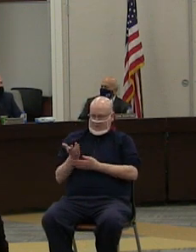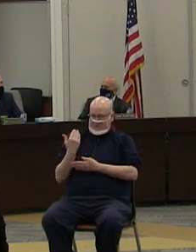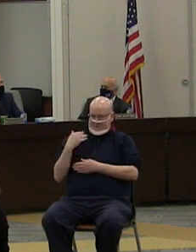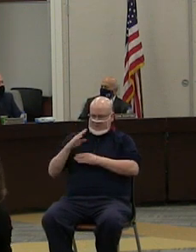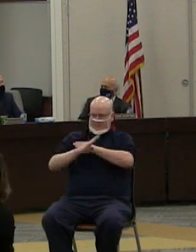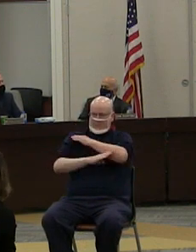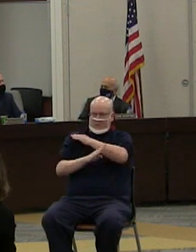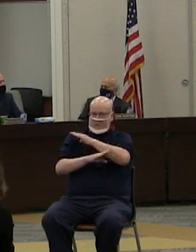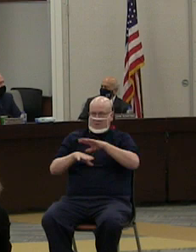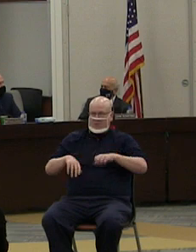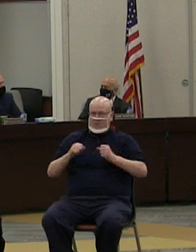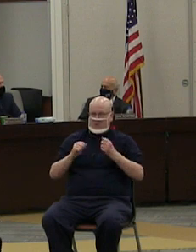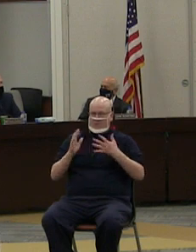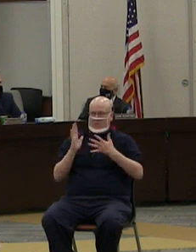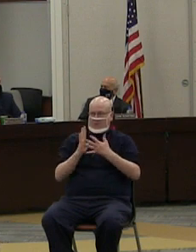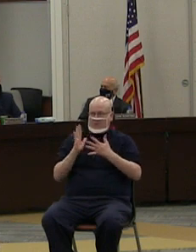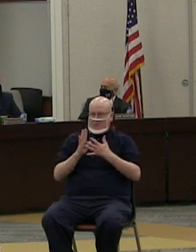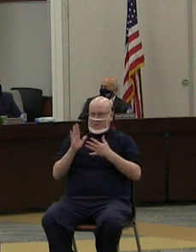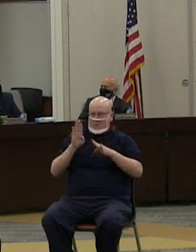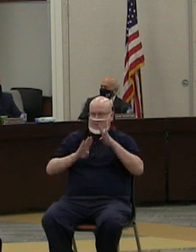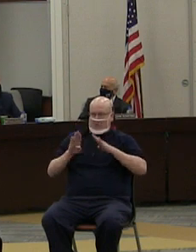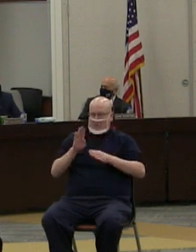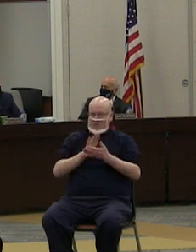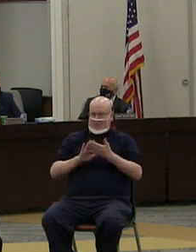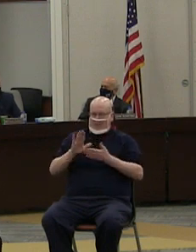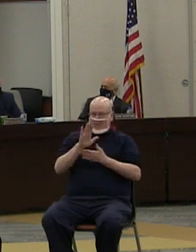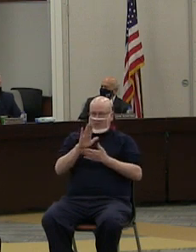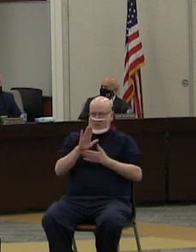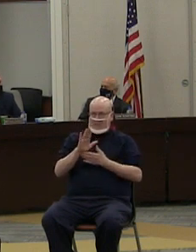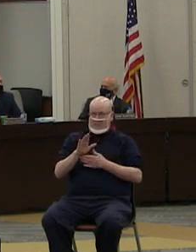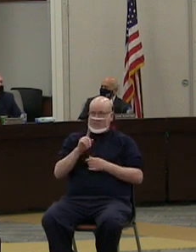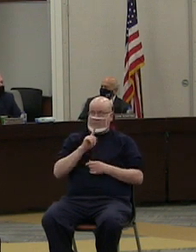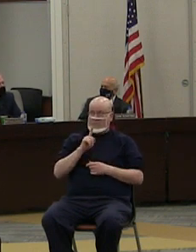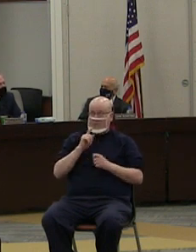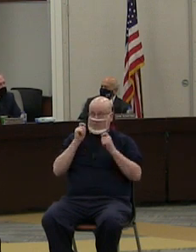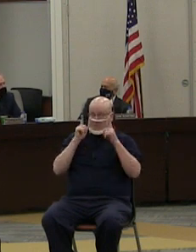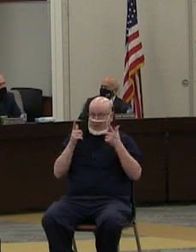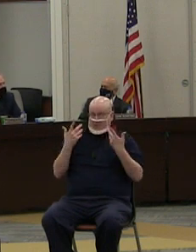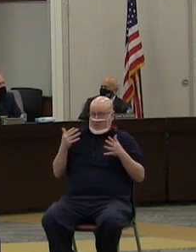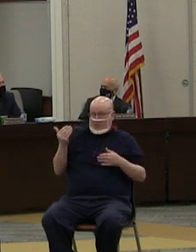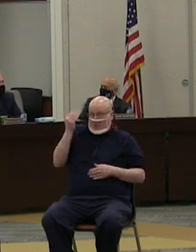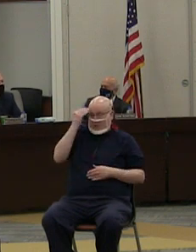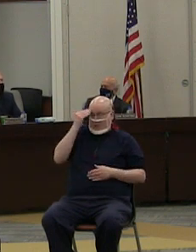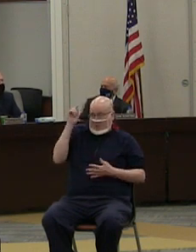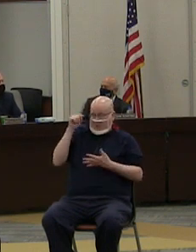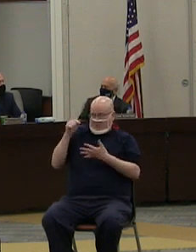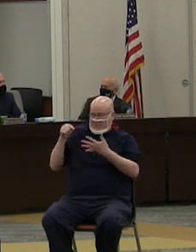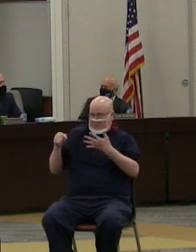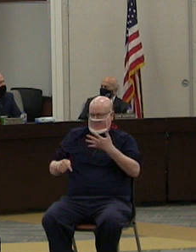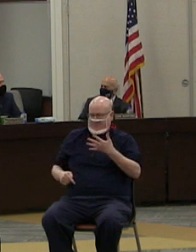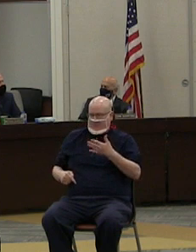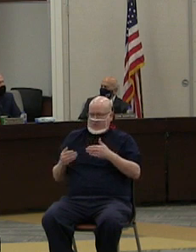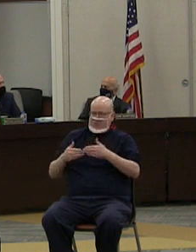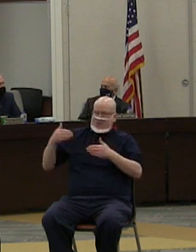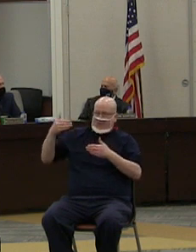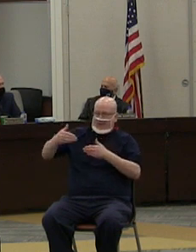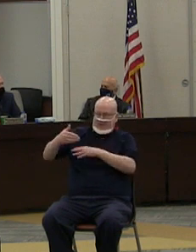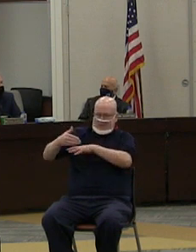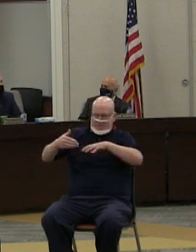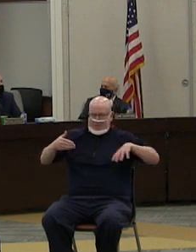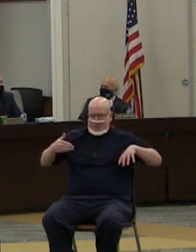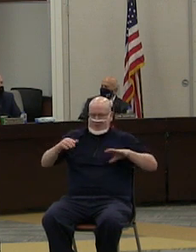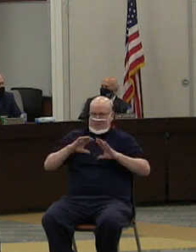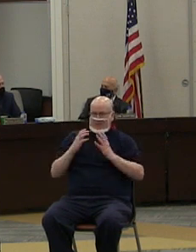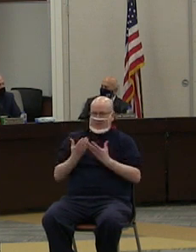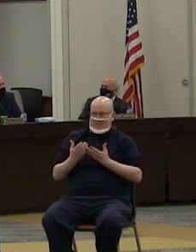fall she took freshman biology at college, and she was amazed by how much she already knew She was so far ahead of everybody else in her class. She was